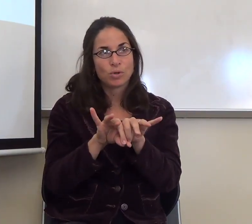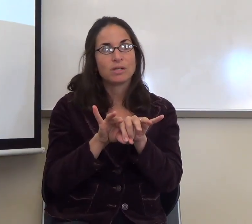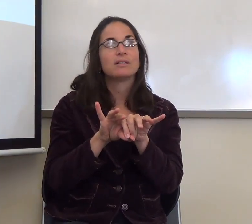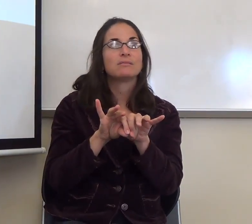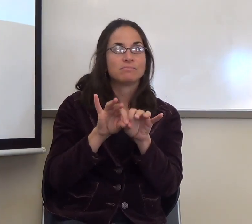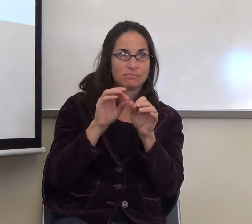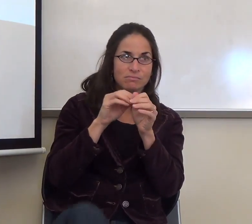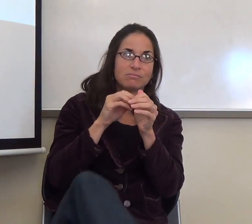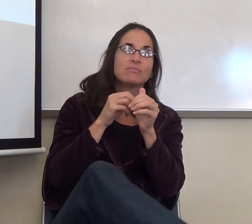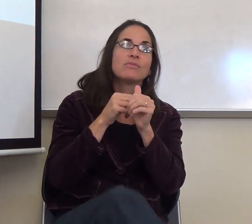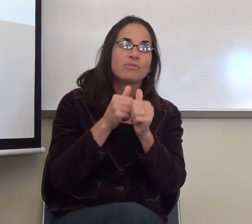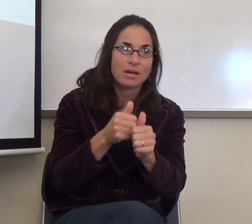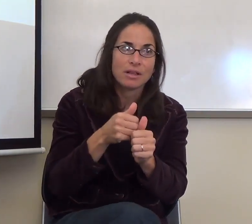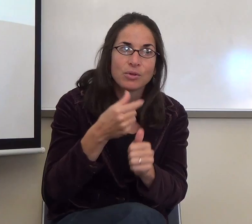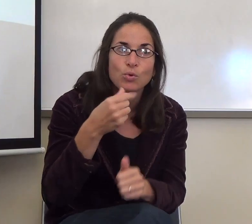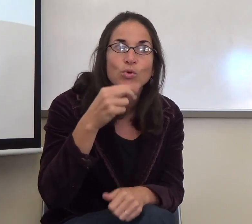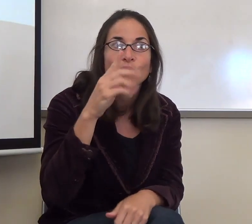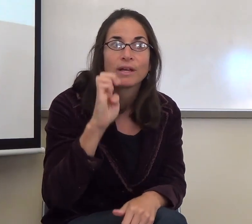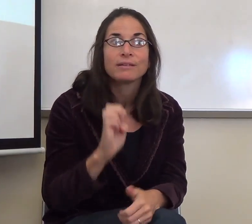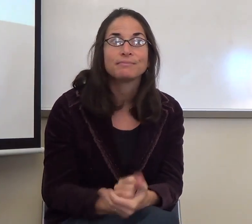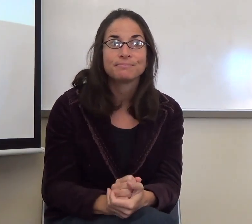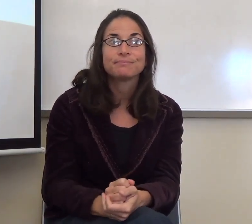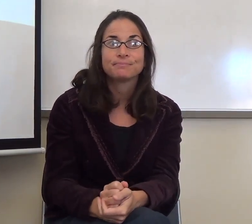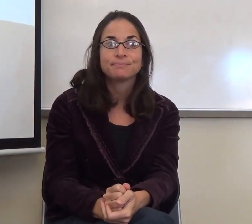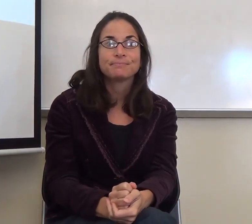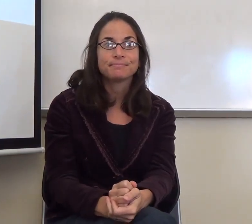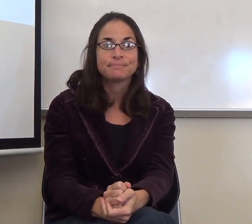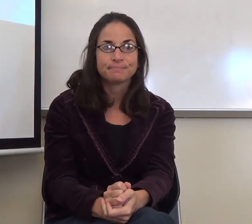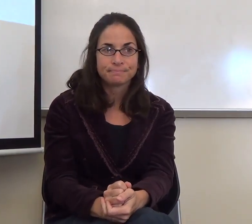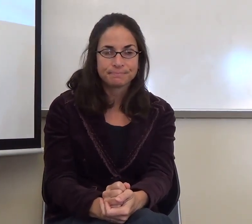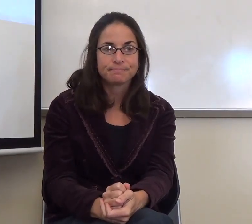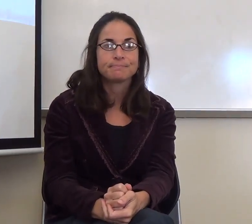grade. Okay, so on this homework,